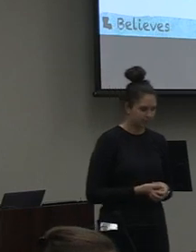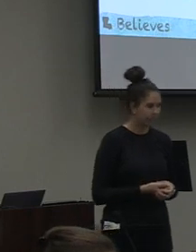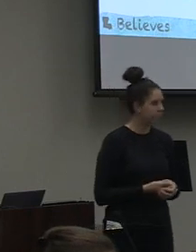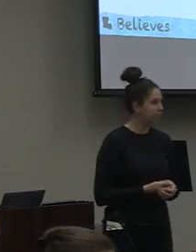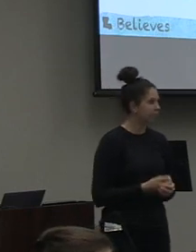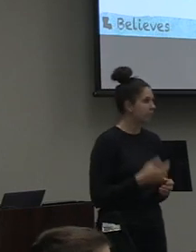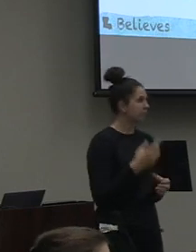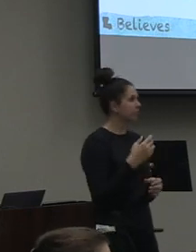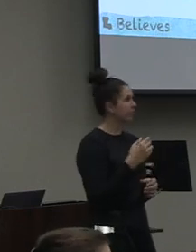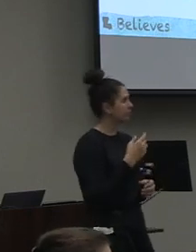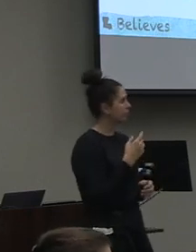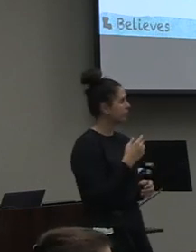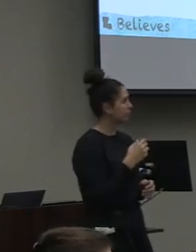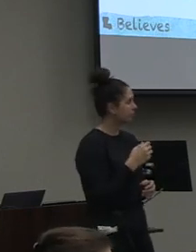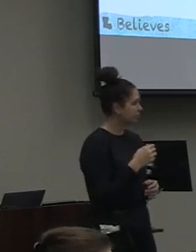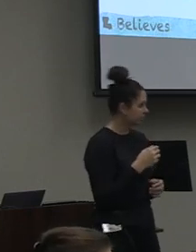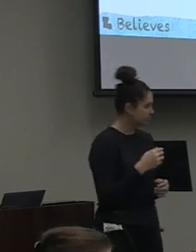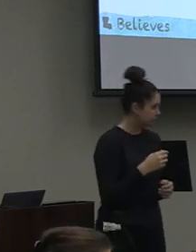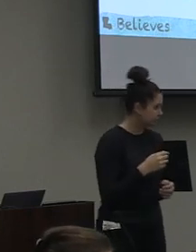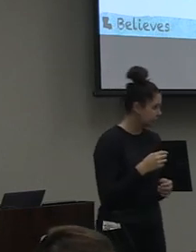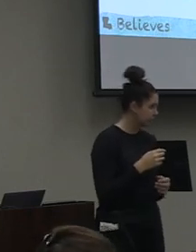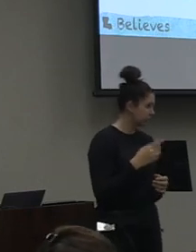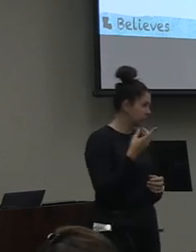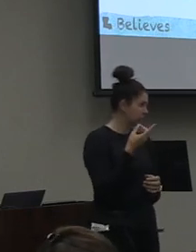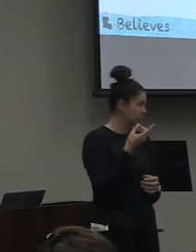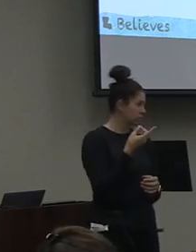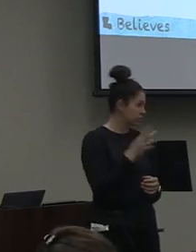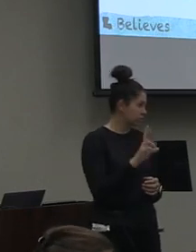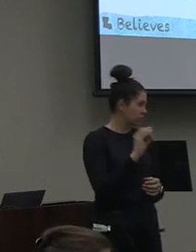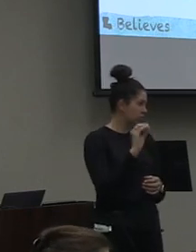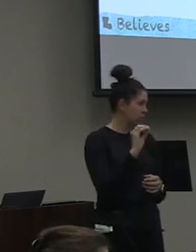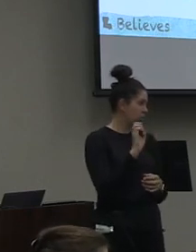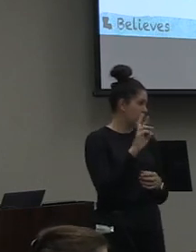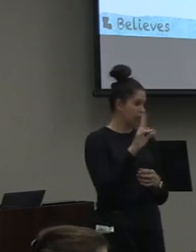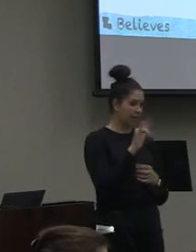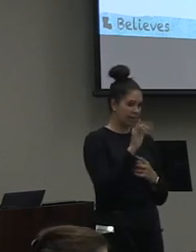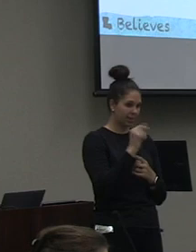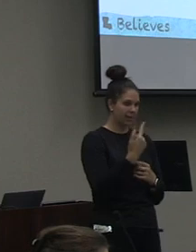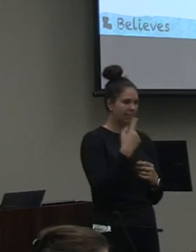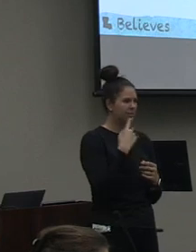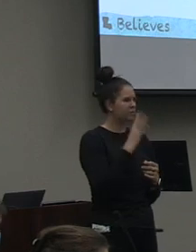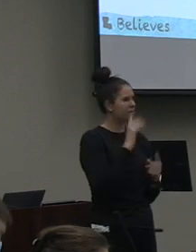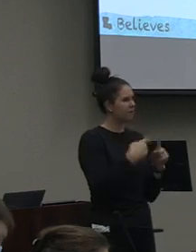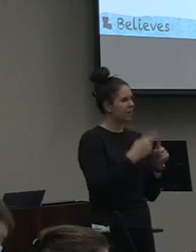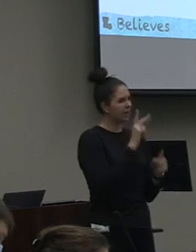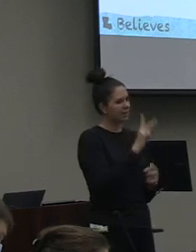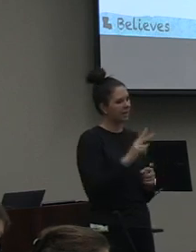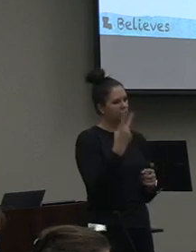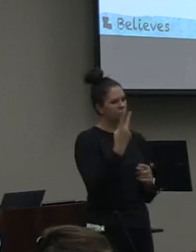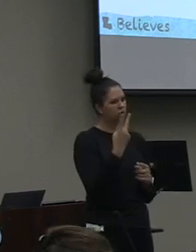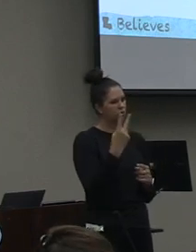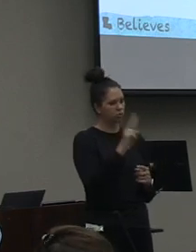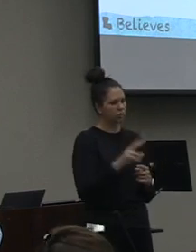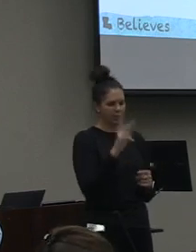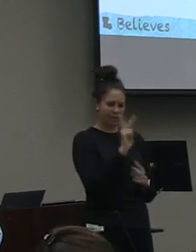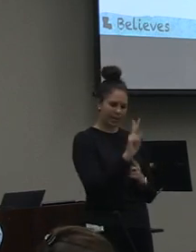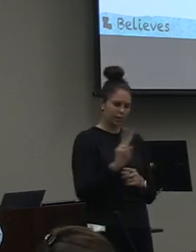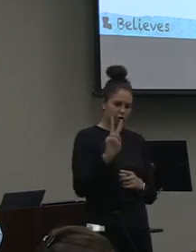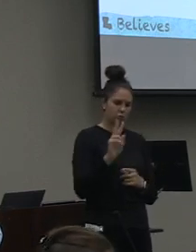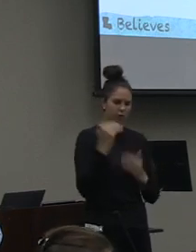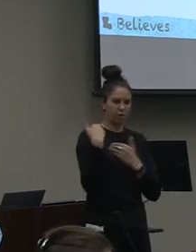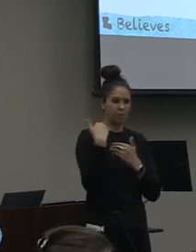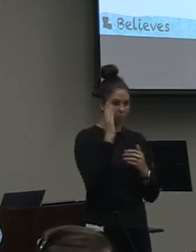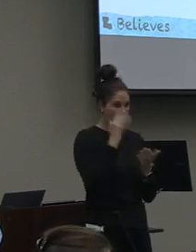Dr. Chasson, one thing when we started the meeting, we talked about a little bit about K-2 accountability, how to be in. Will there be